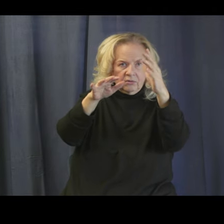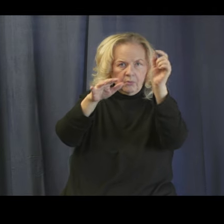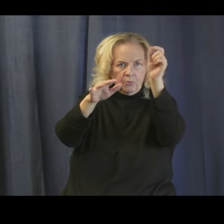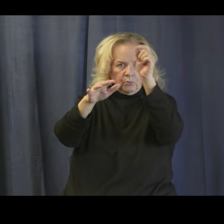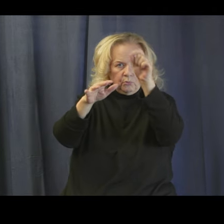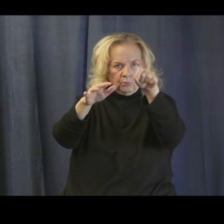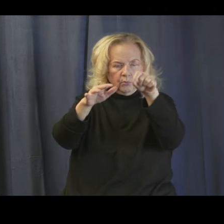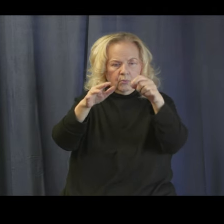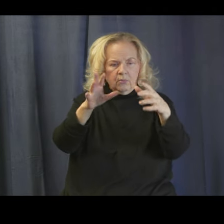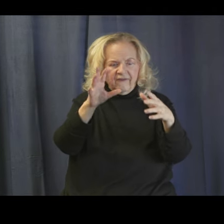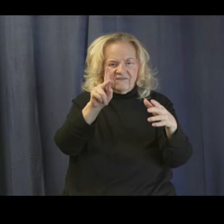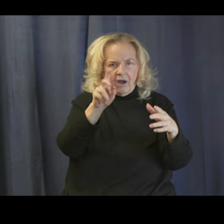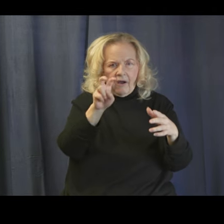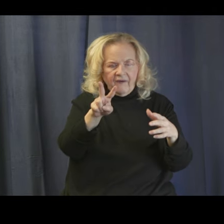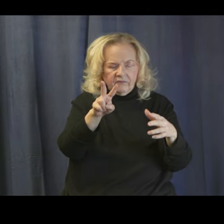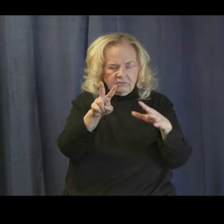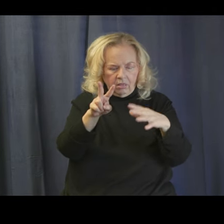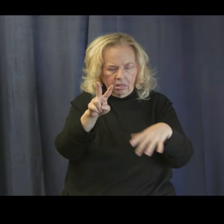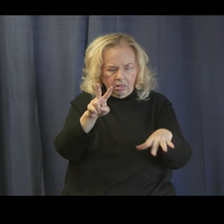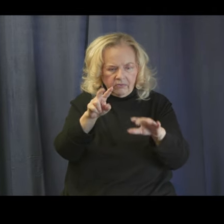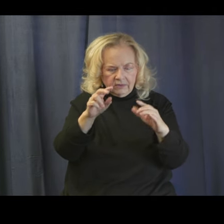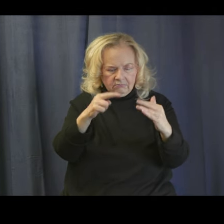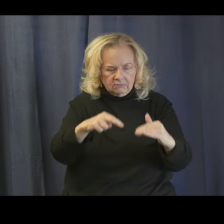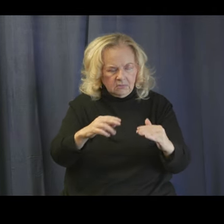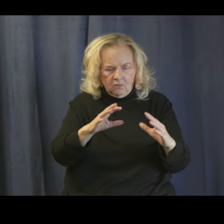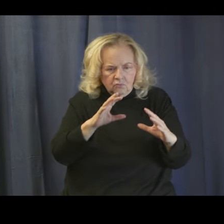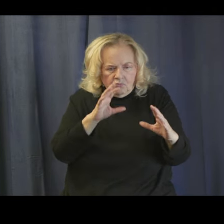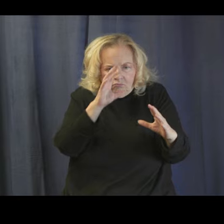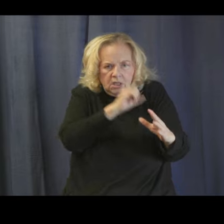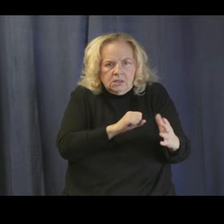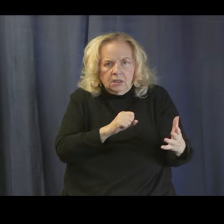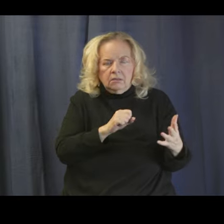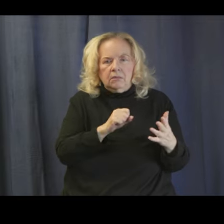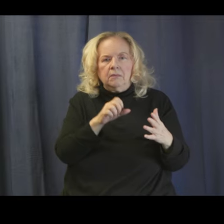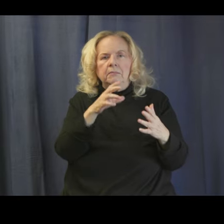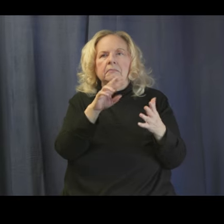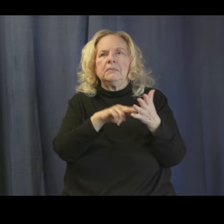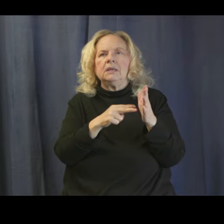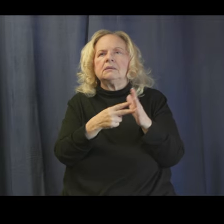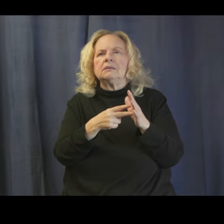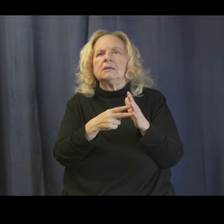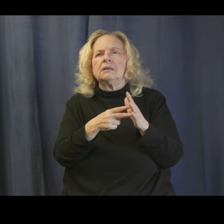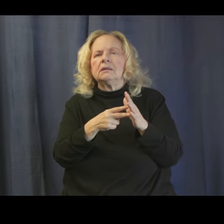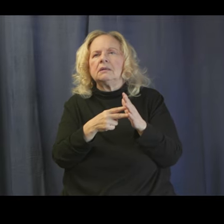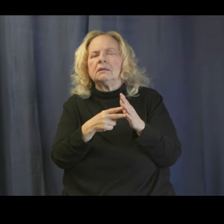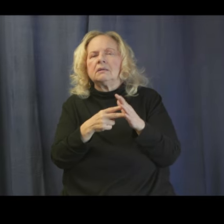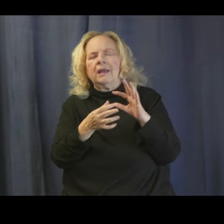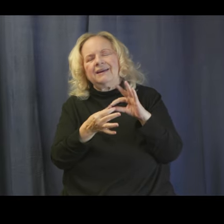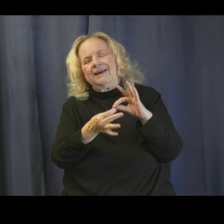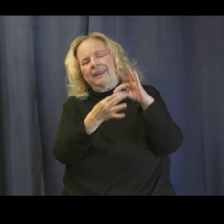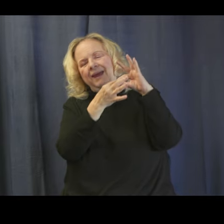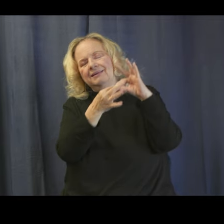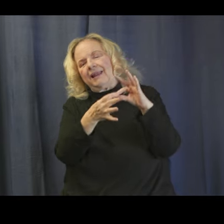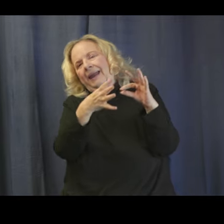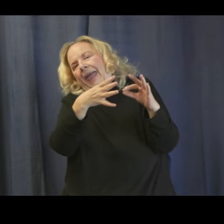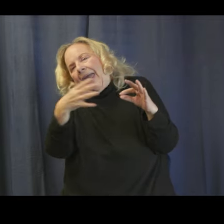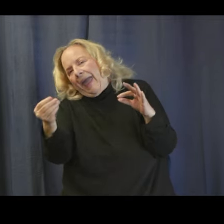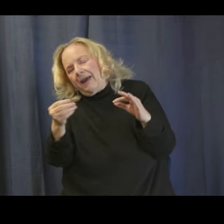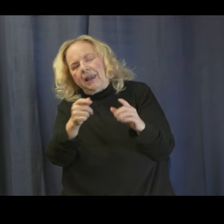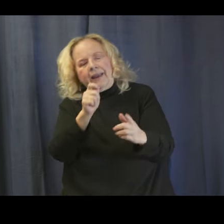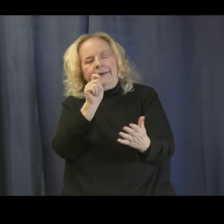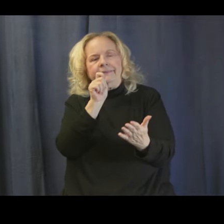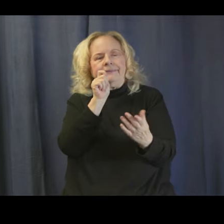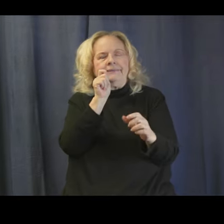the Vav symbolize? Oh, in English, it's the word and. It's a connecting, like a